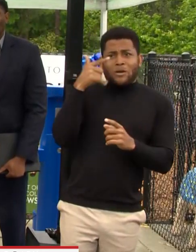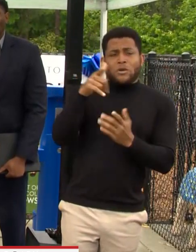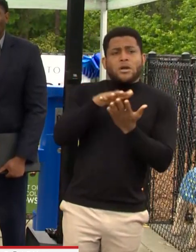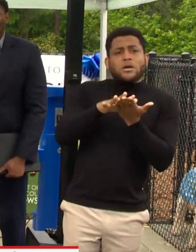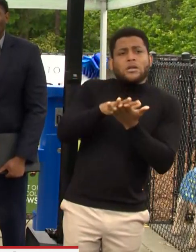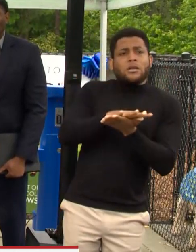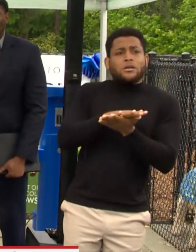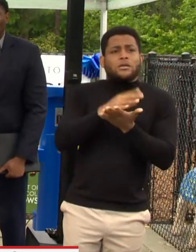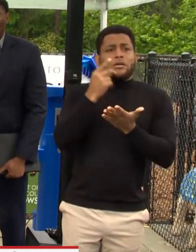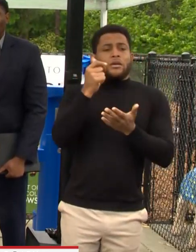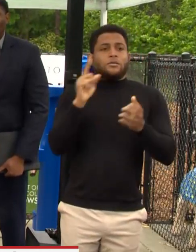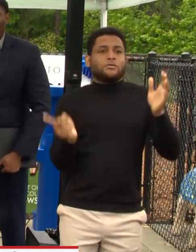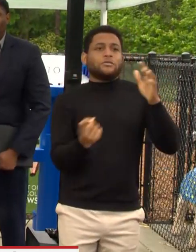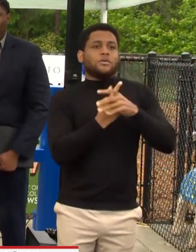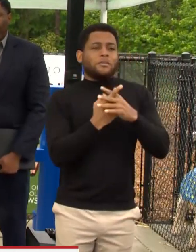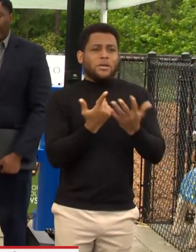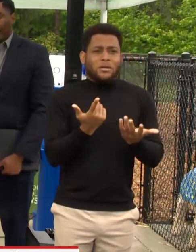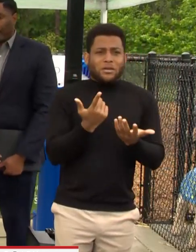it was.